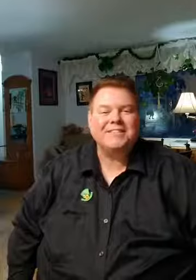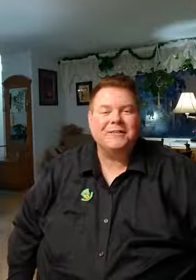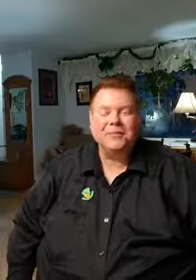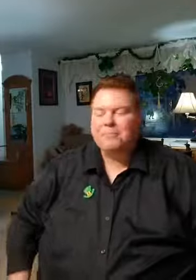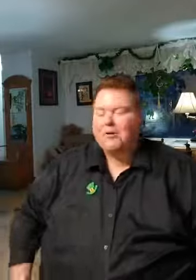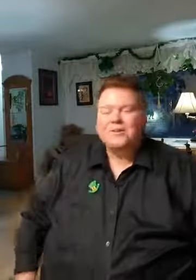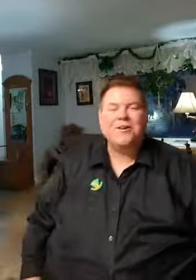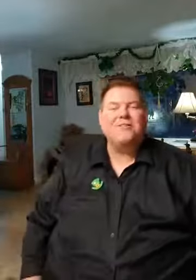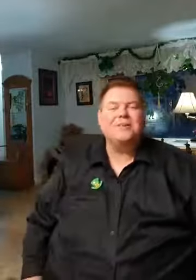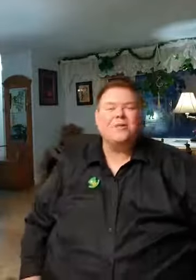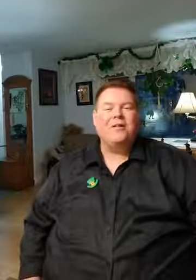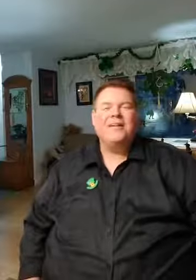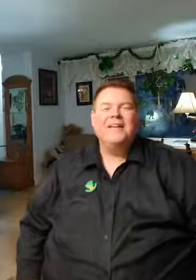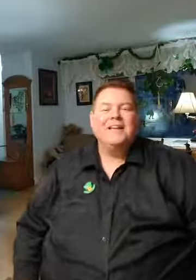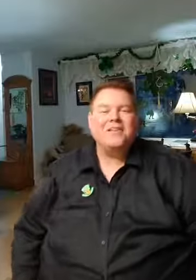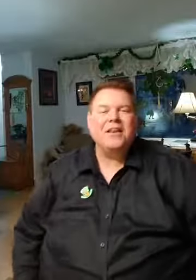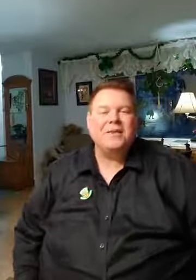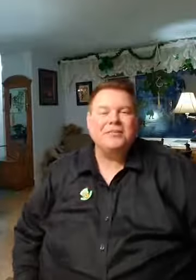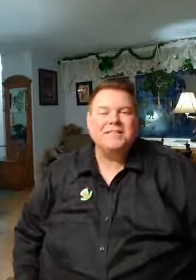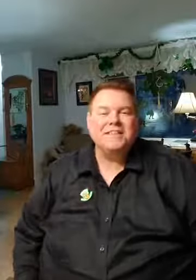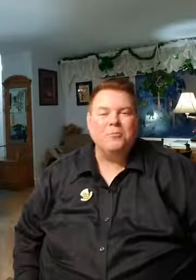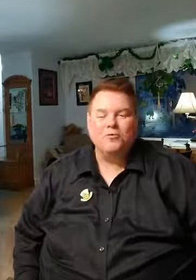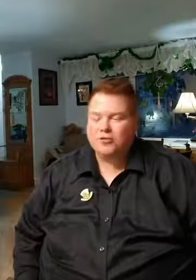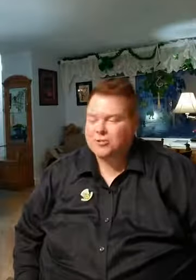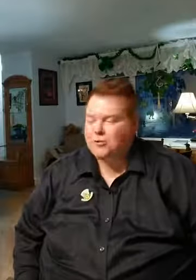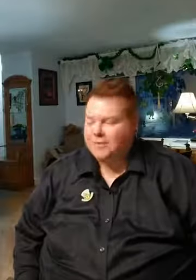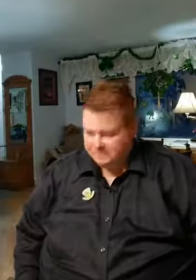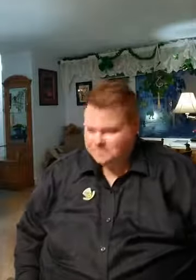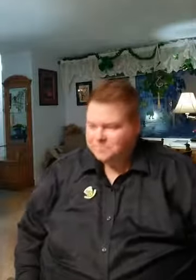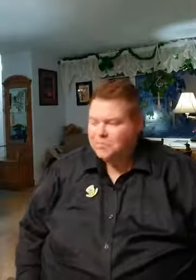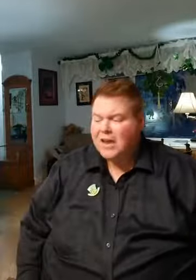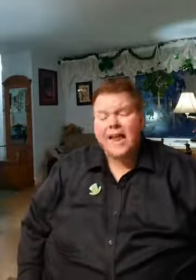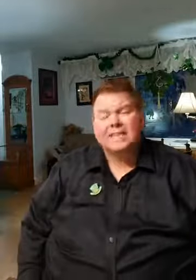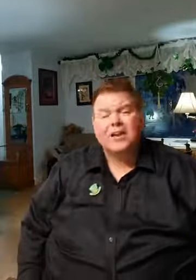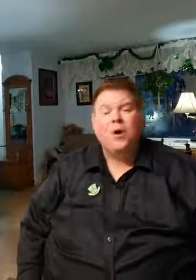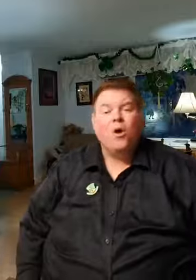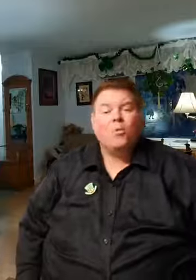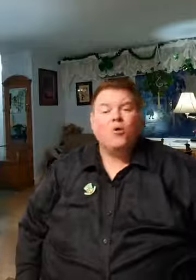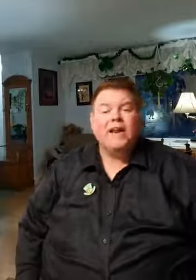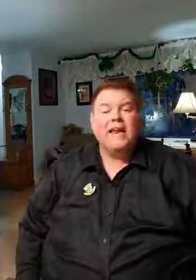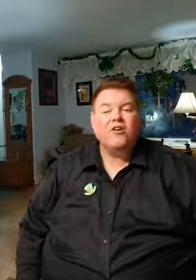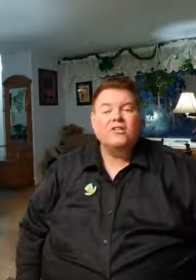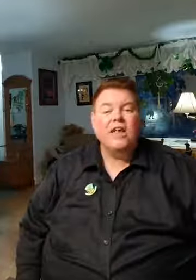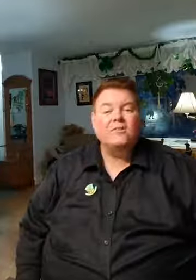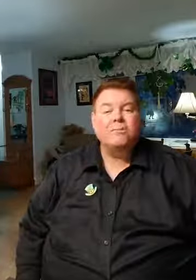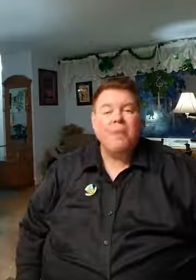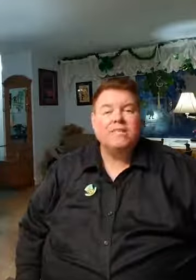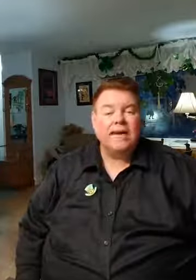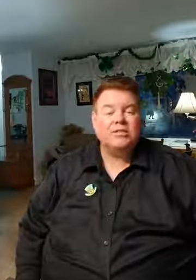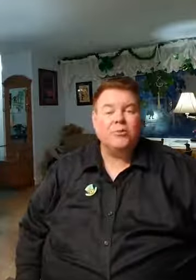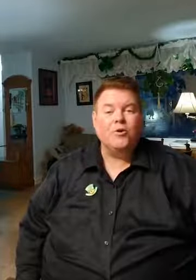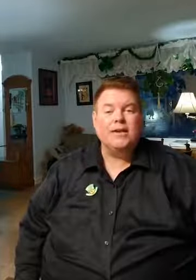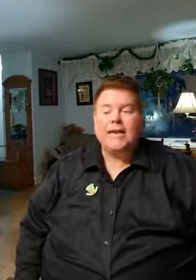the buckles on them as well. Definitely puts us in the mood for spring. Next up, we're going to get ourselves buzzing. So we're going to get lots